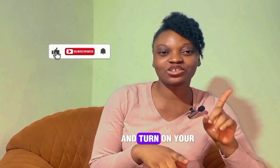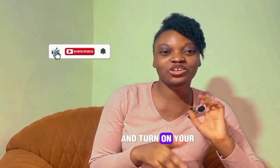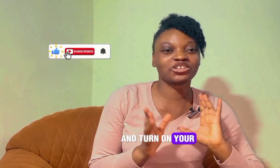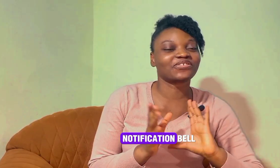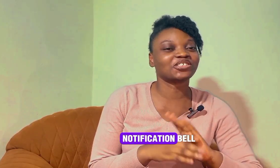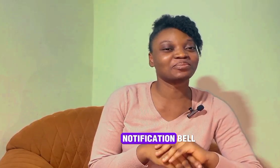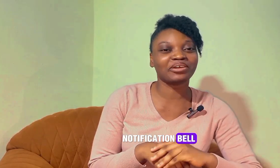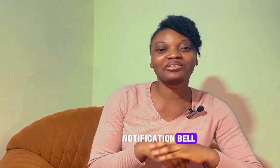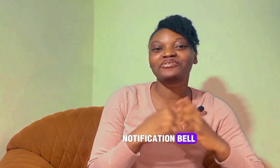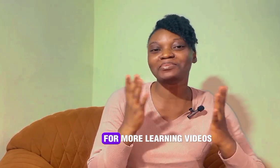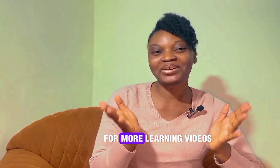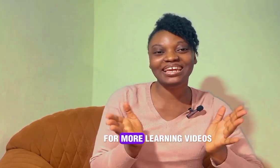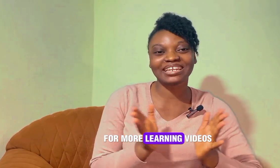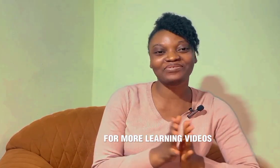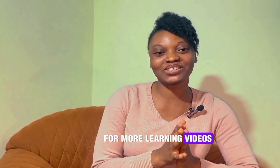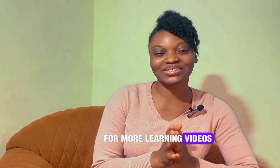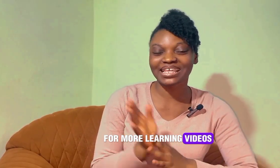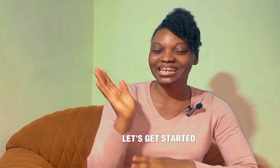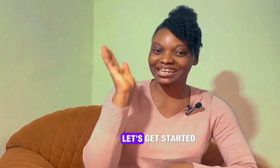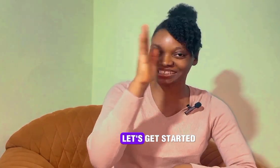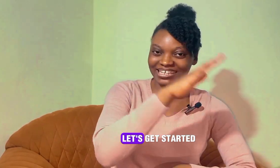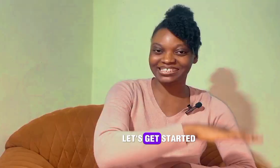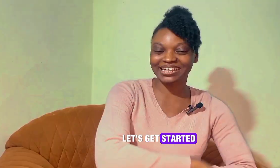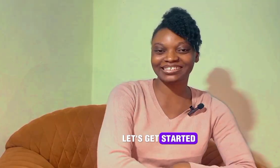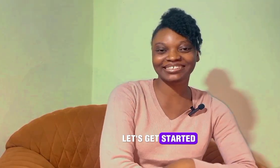on your notification bell for more learning videos. Let's get started.